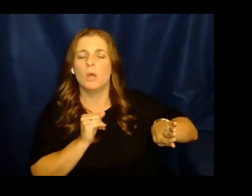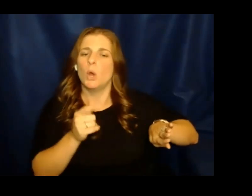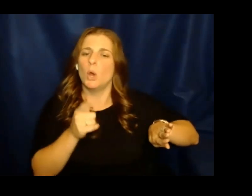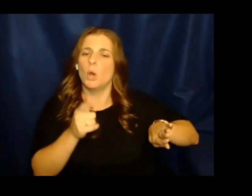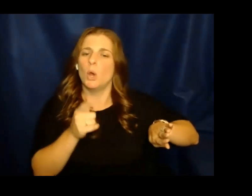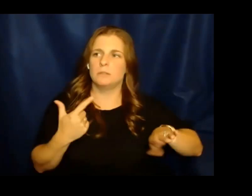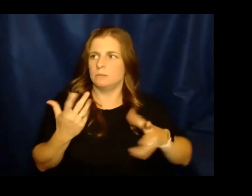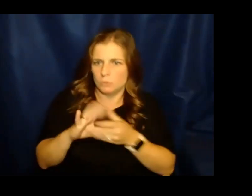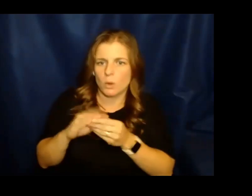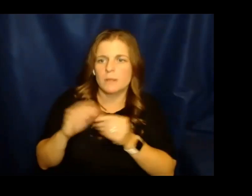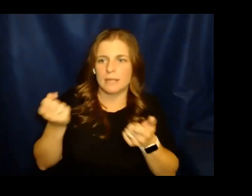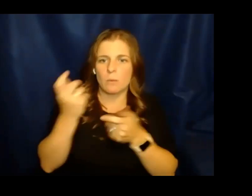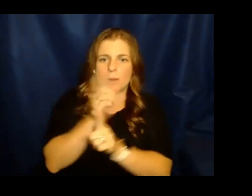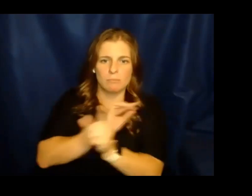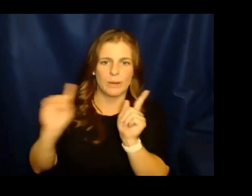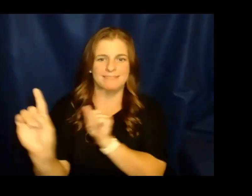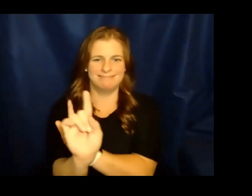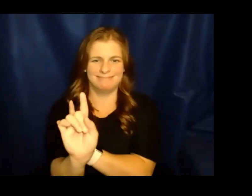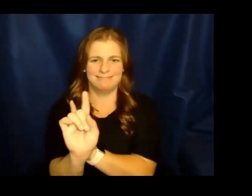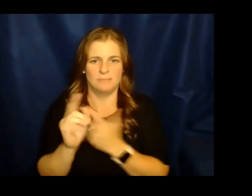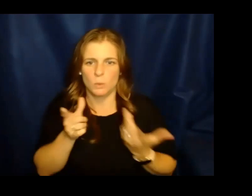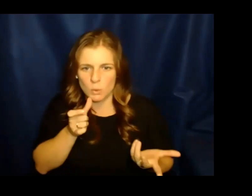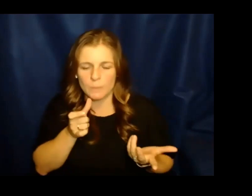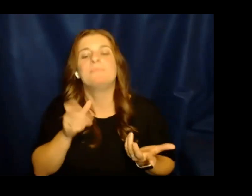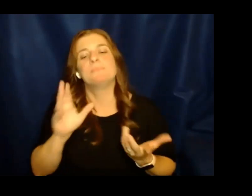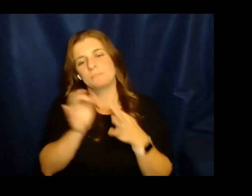center? That is really important to